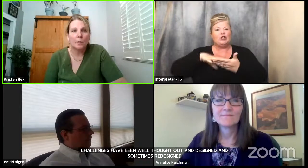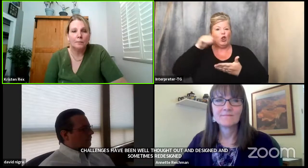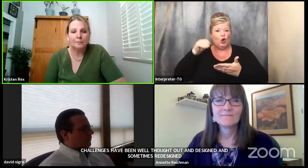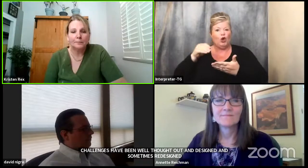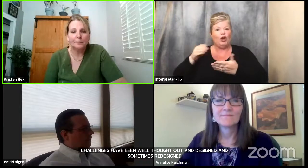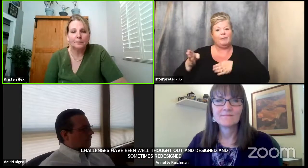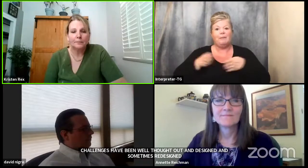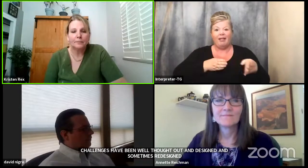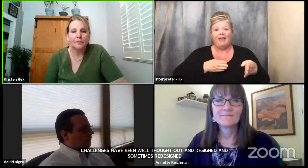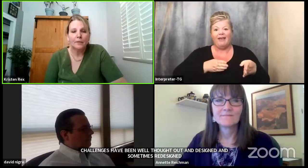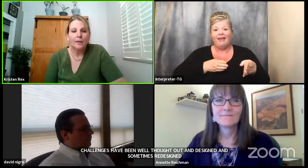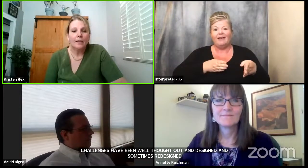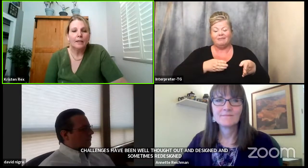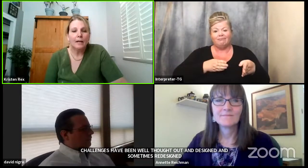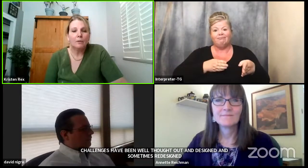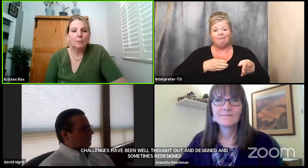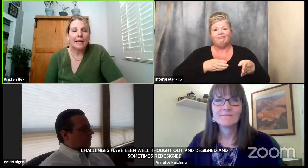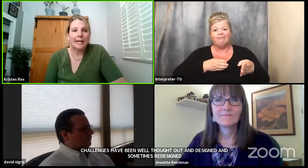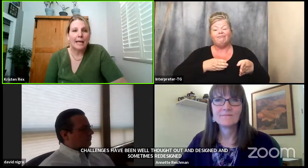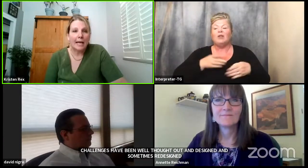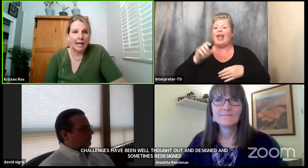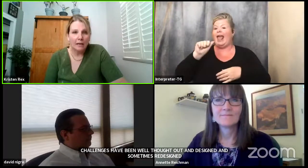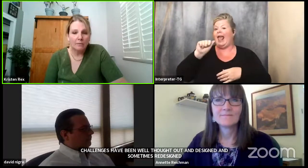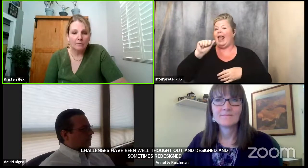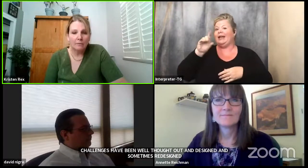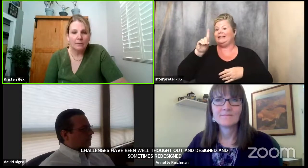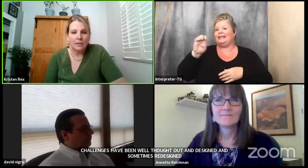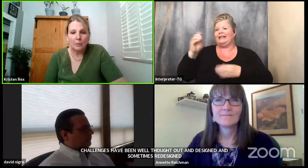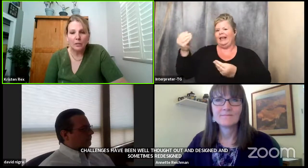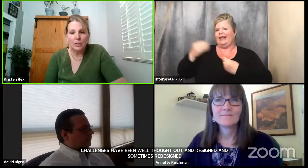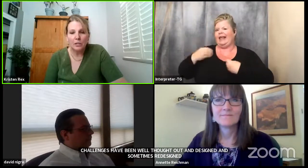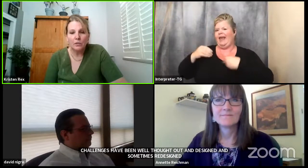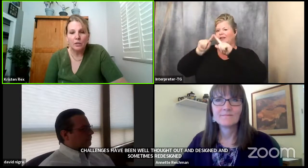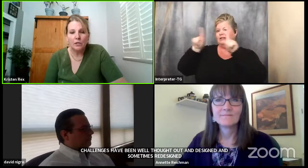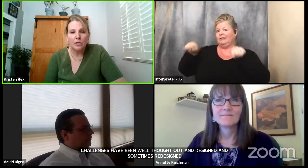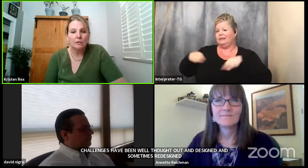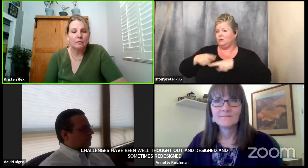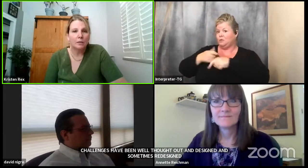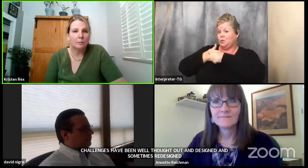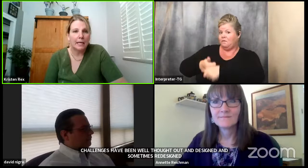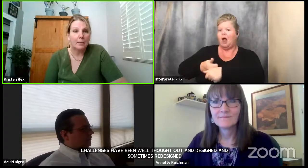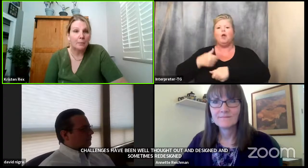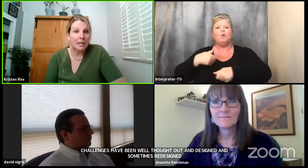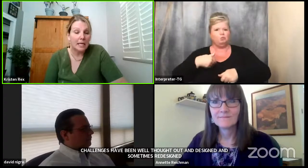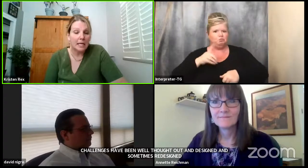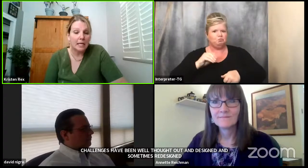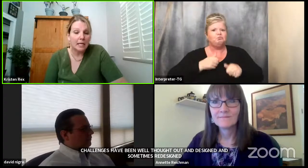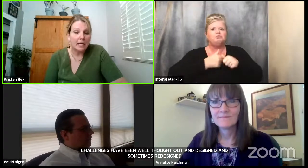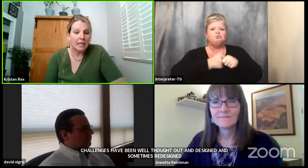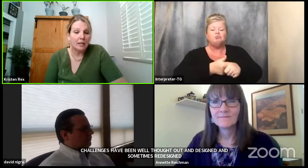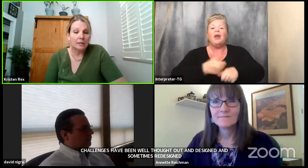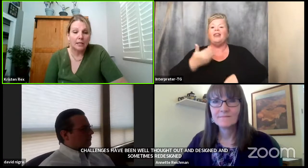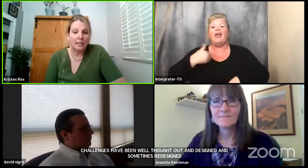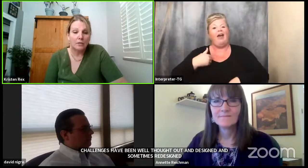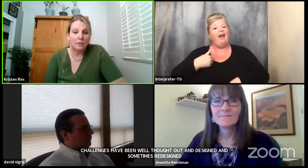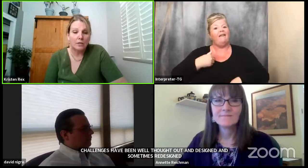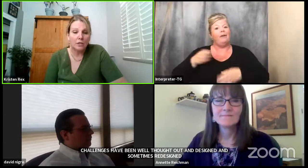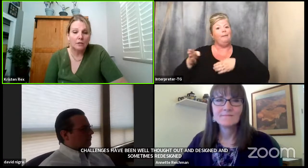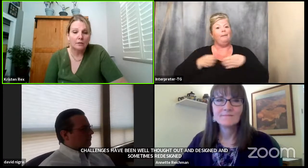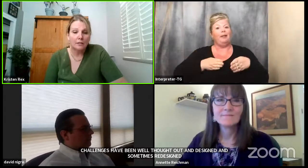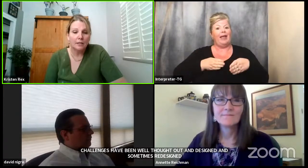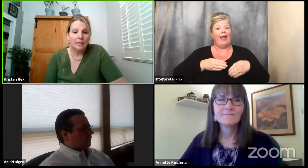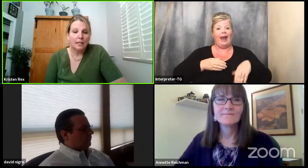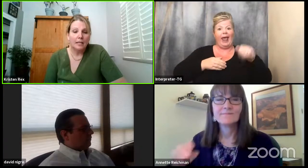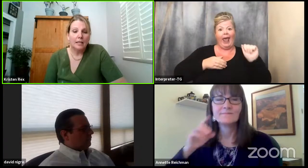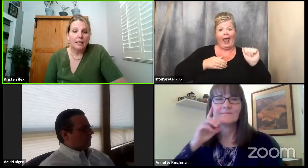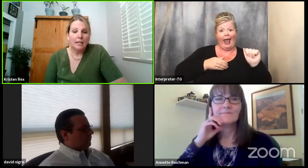can open. They have a plan A, in-person instruction, a plan B, online